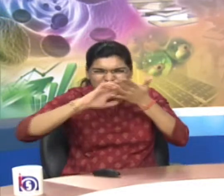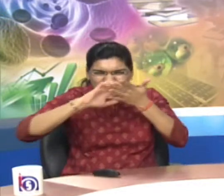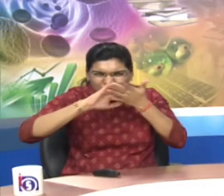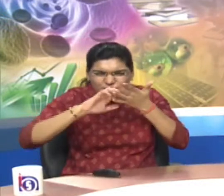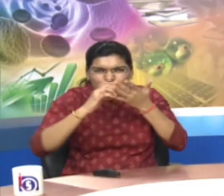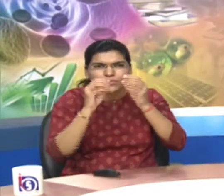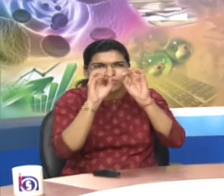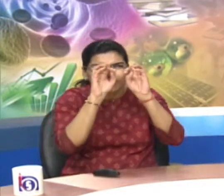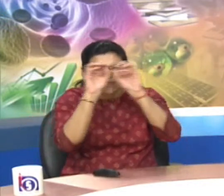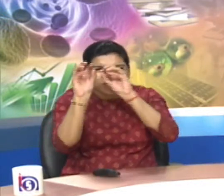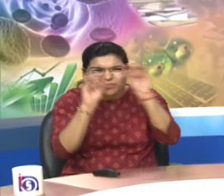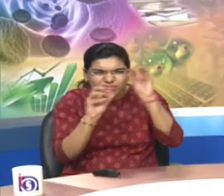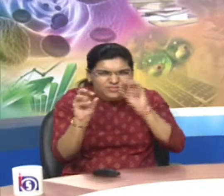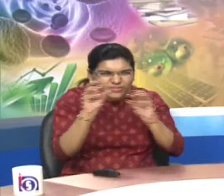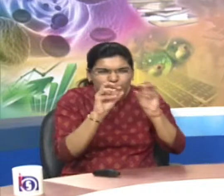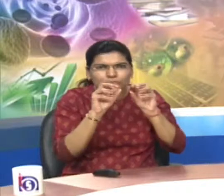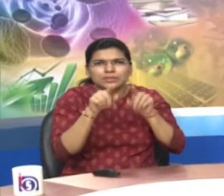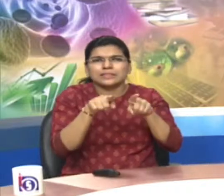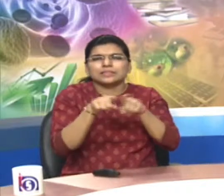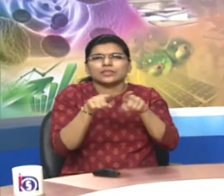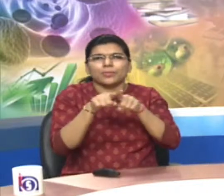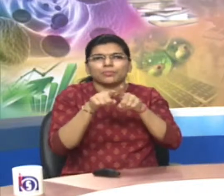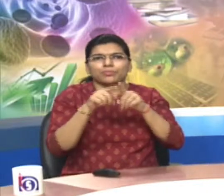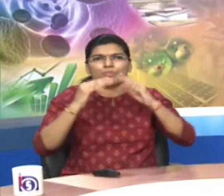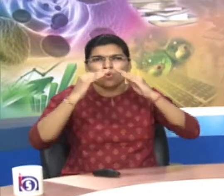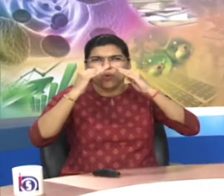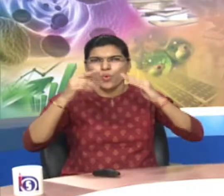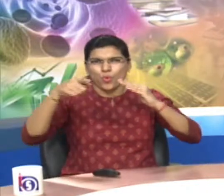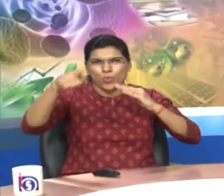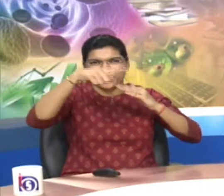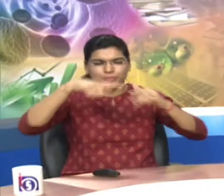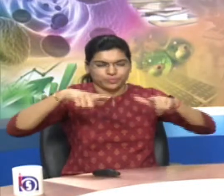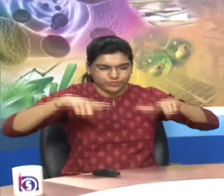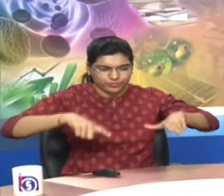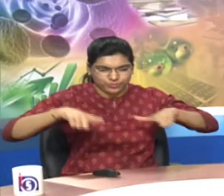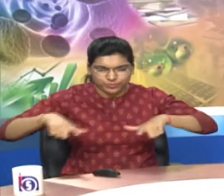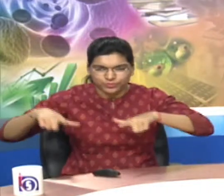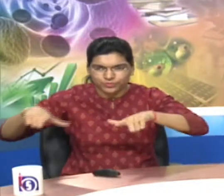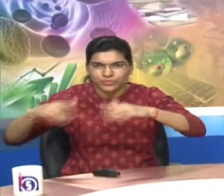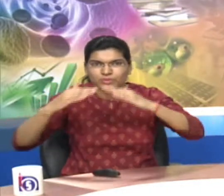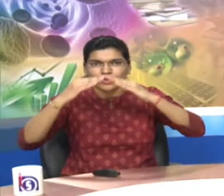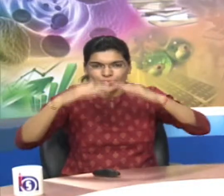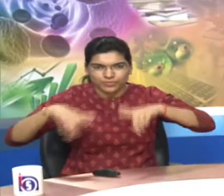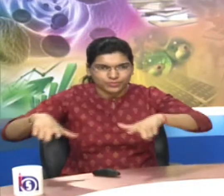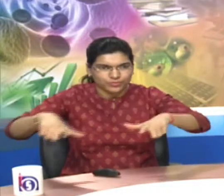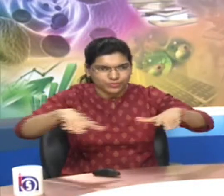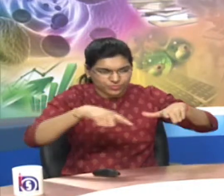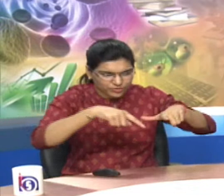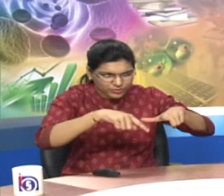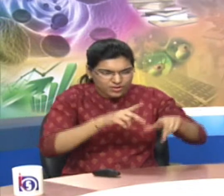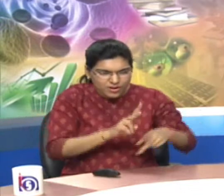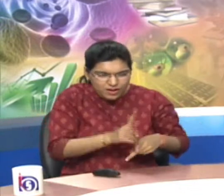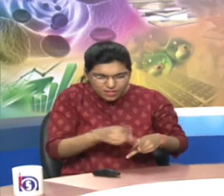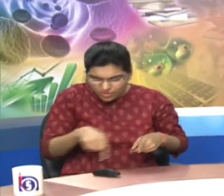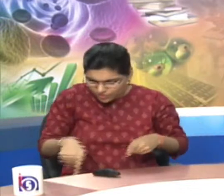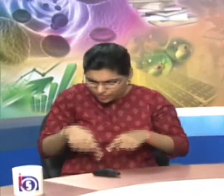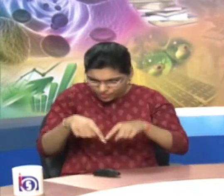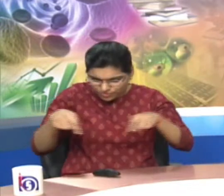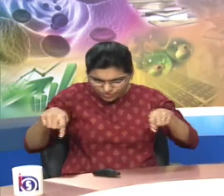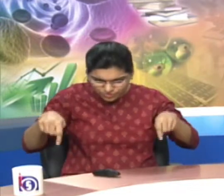are different styles to change the background. You can make smooth surface, like